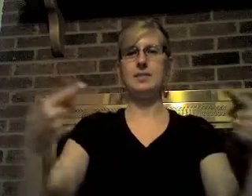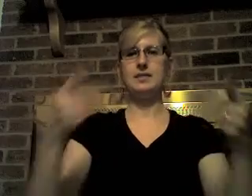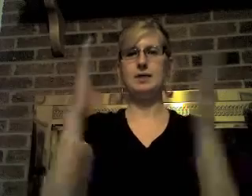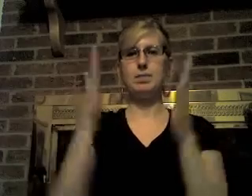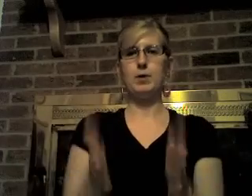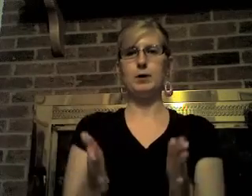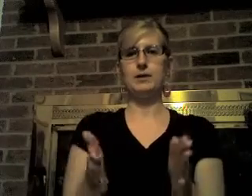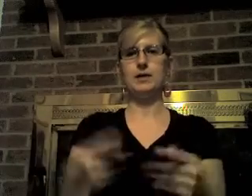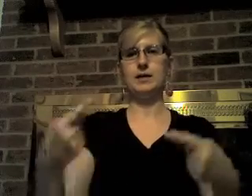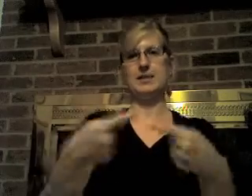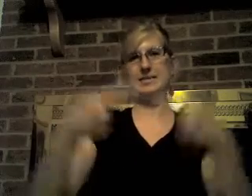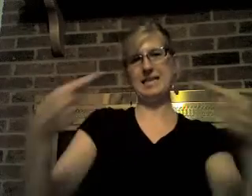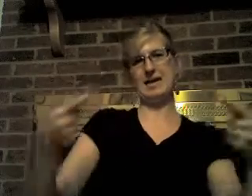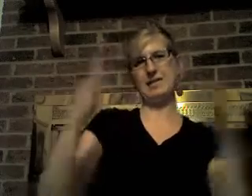Opposite person is an enemy.